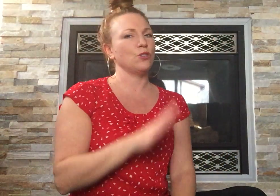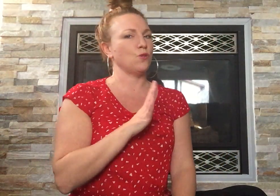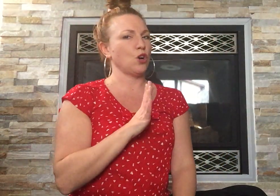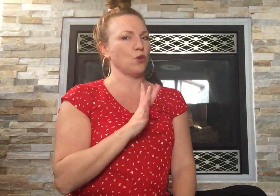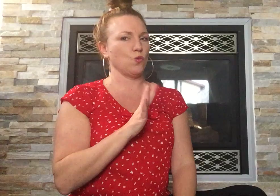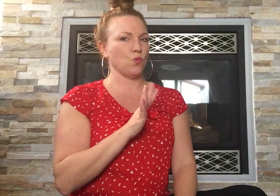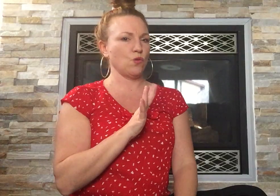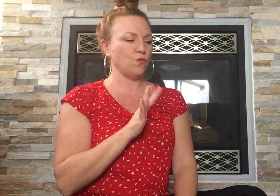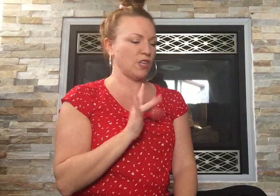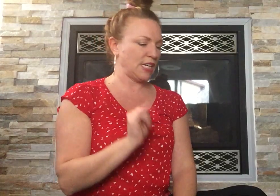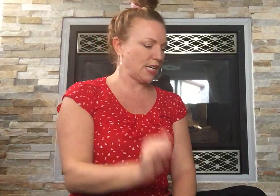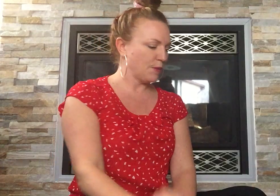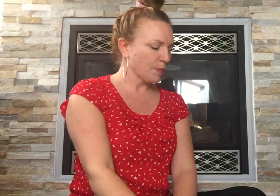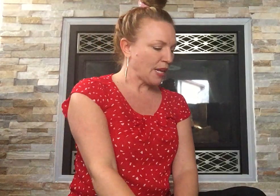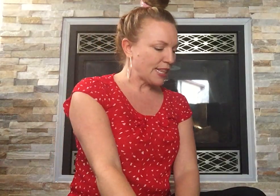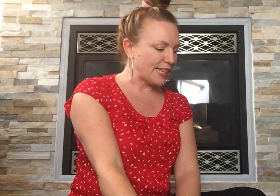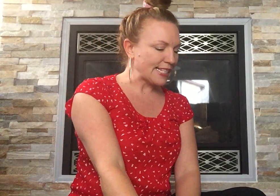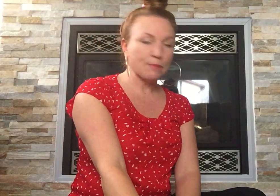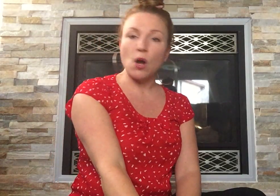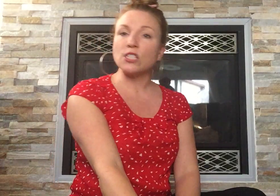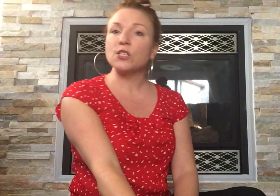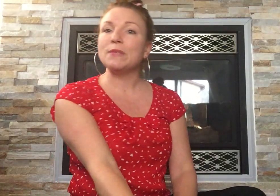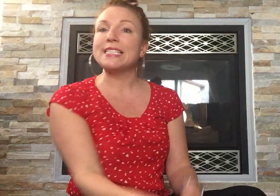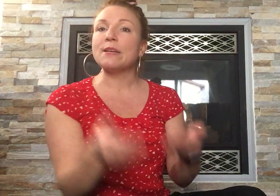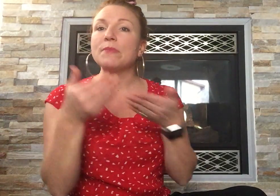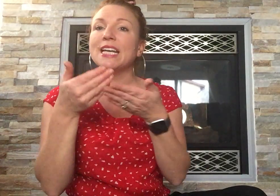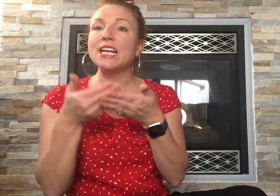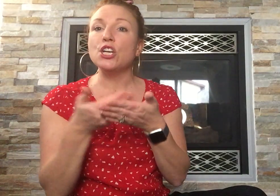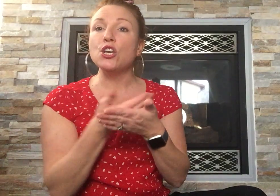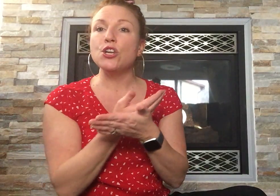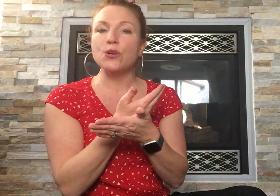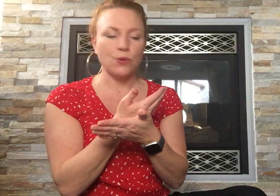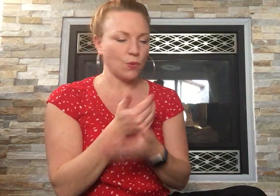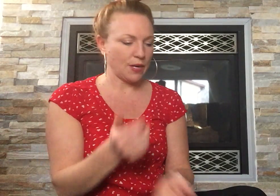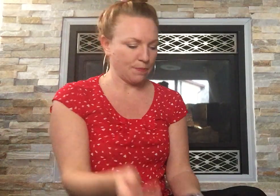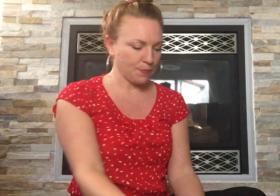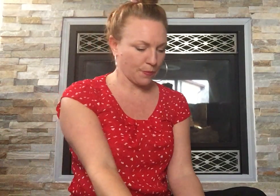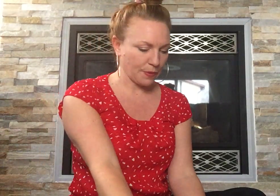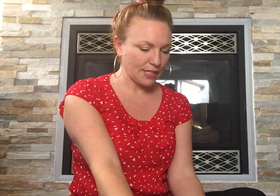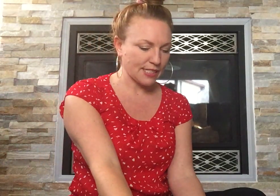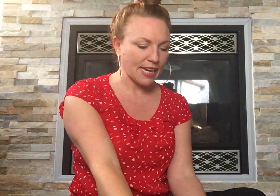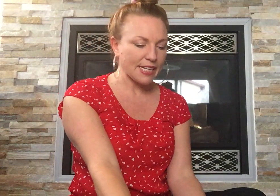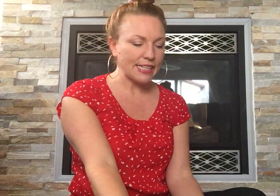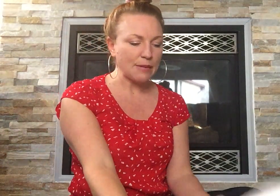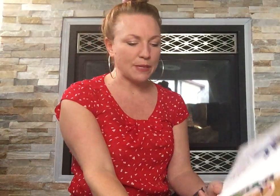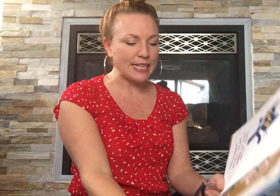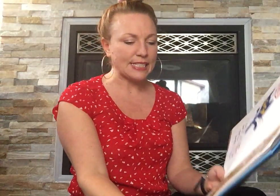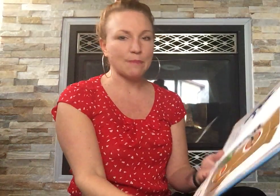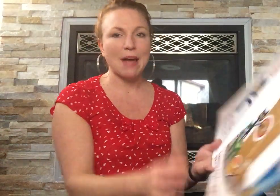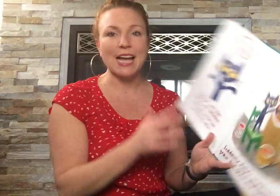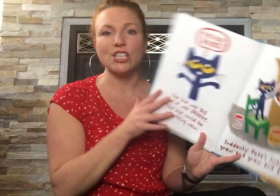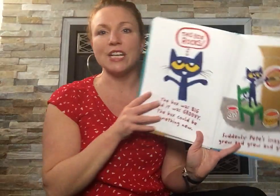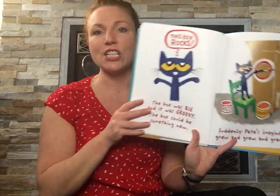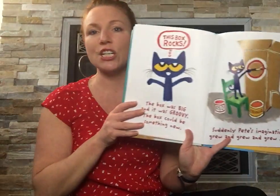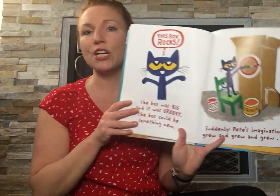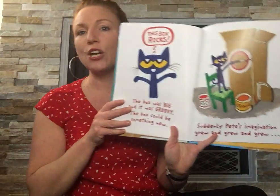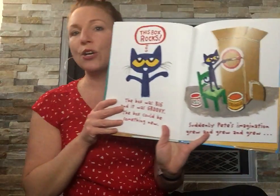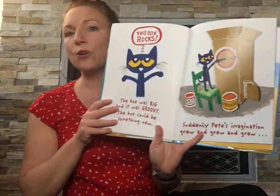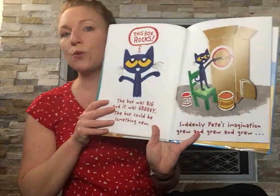do groovy. This box could be something new. Suddenly, Pete's imagination